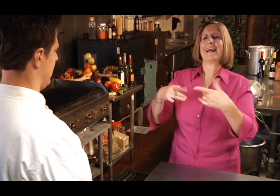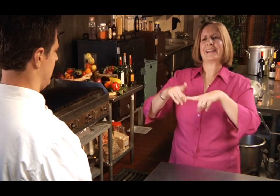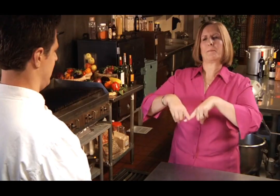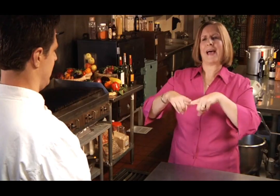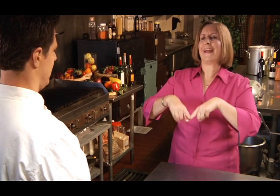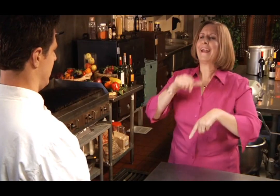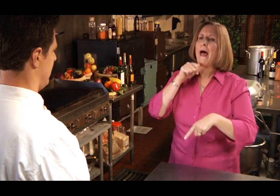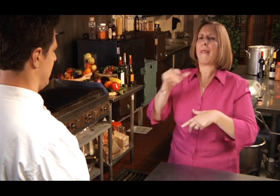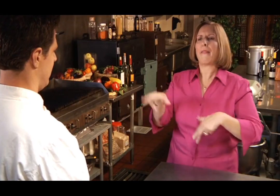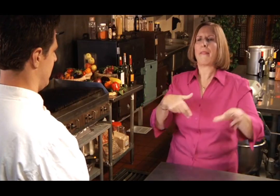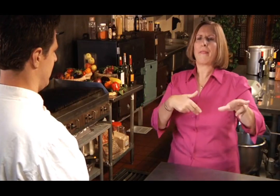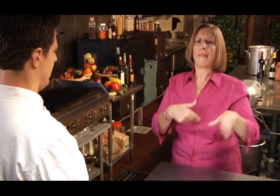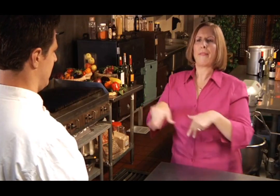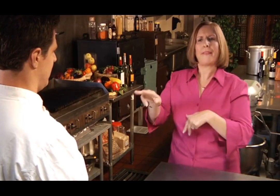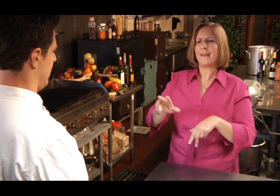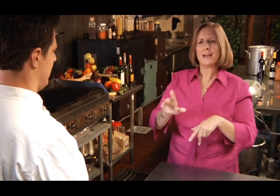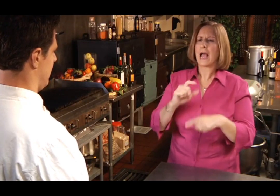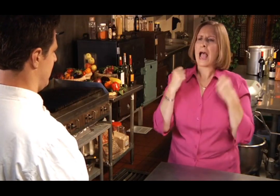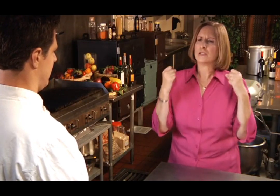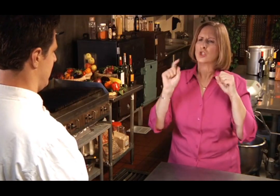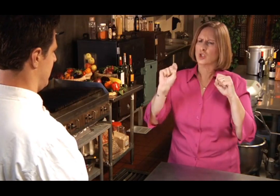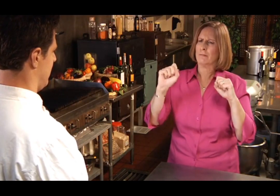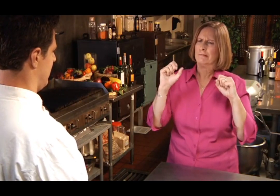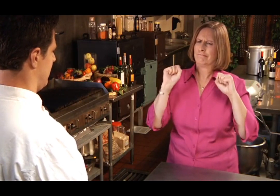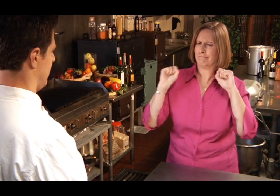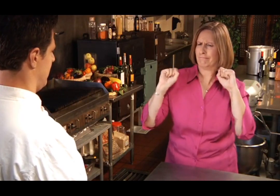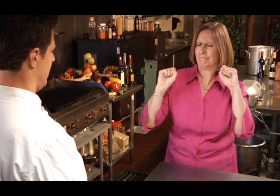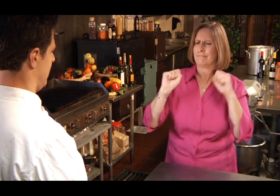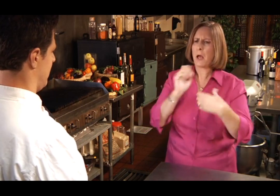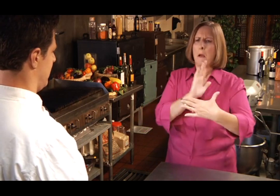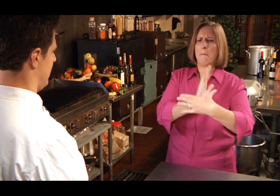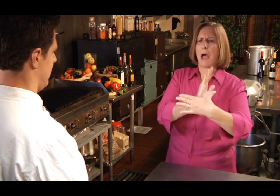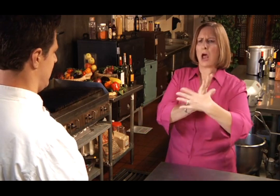It depends. The activity should be moderate to vigorous.